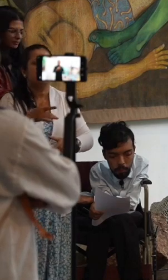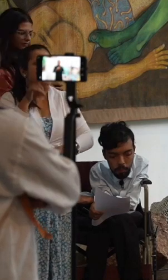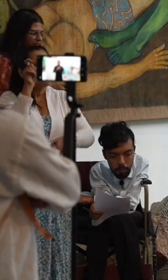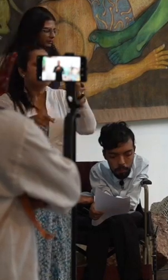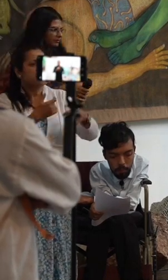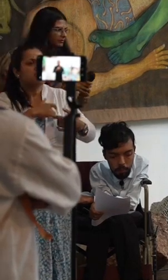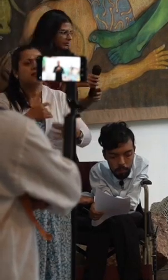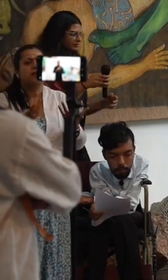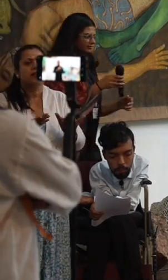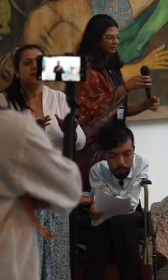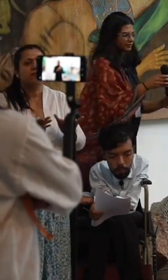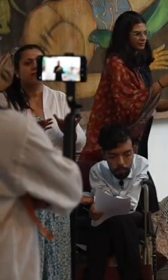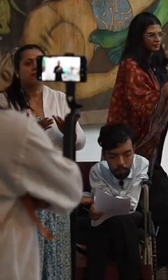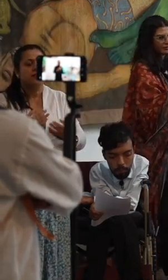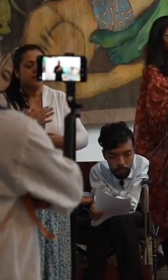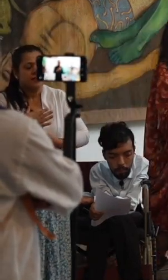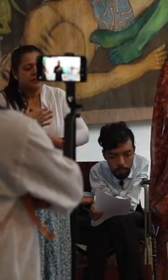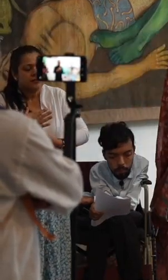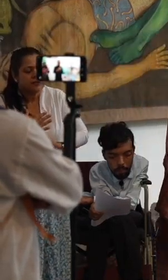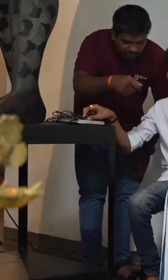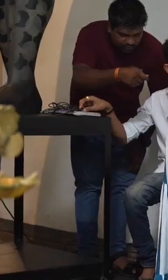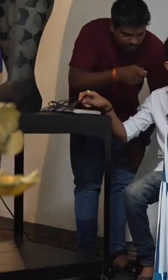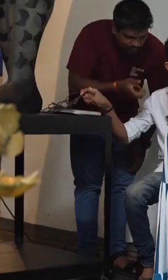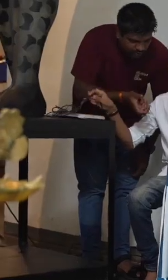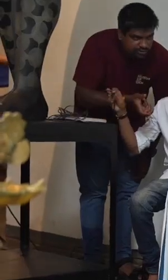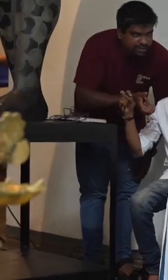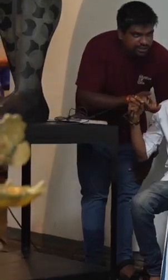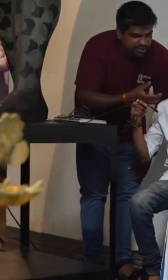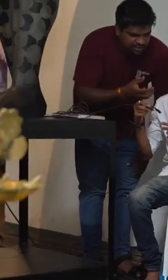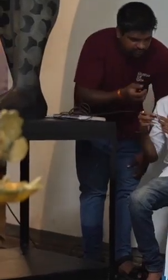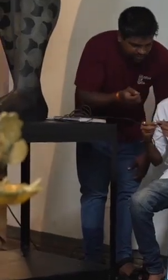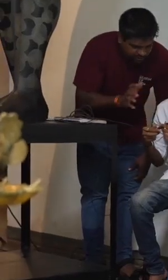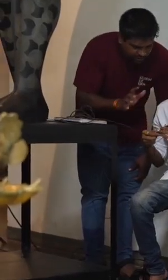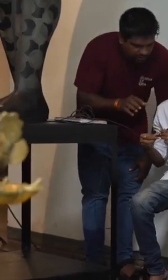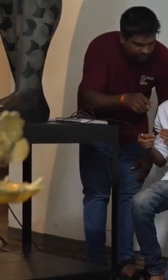suffer from is lack of empathy.